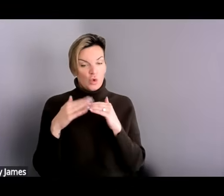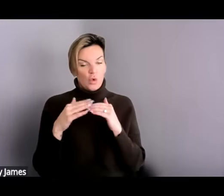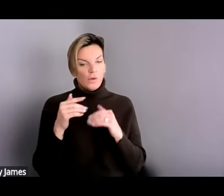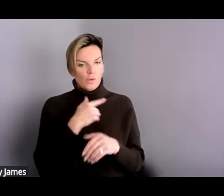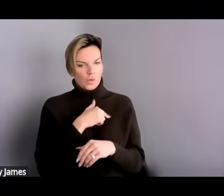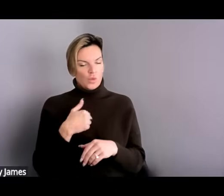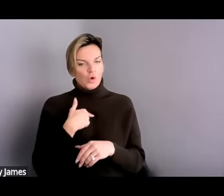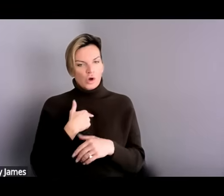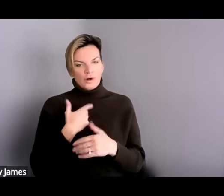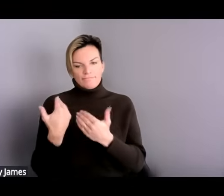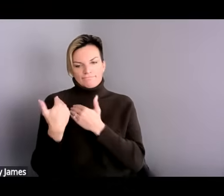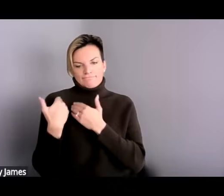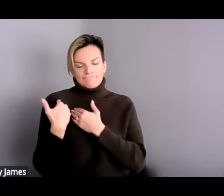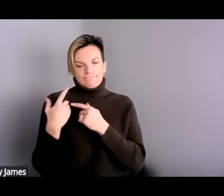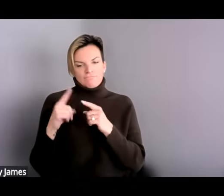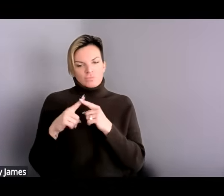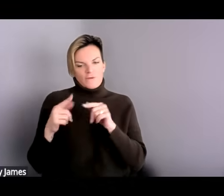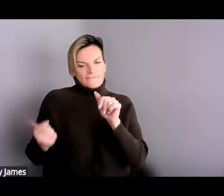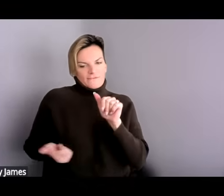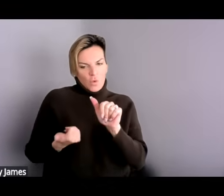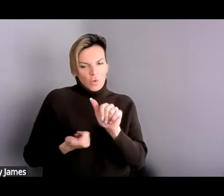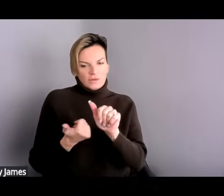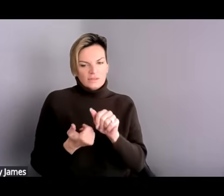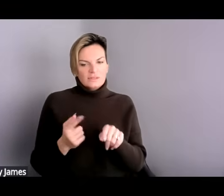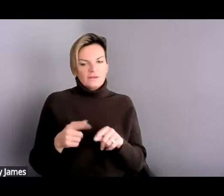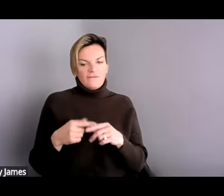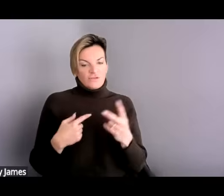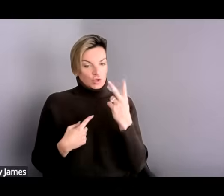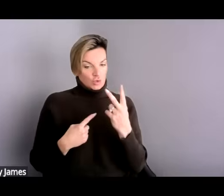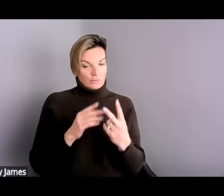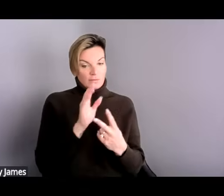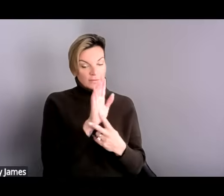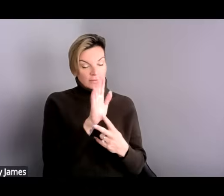to investigate and one to resolve. Right. So